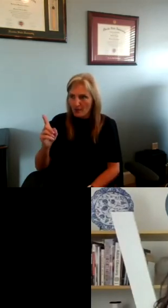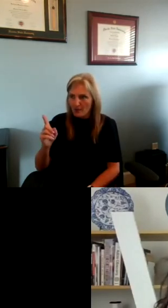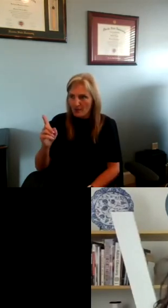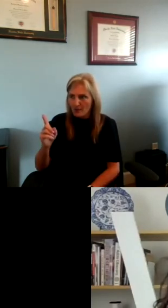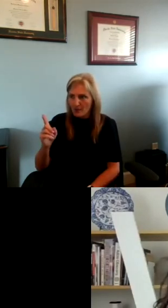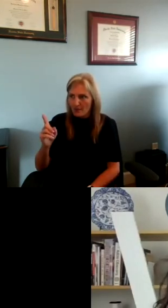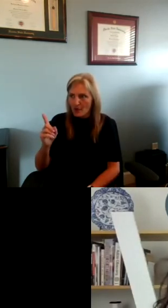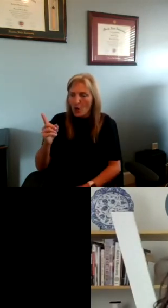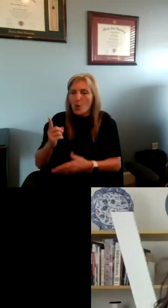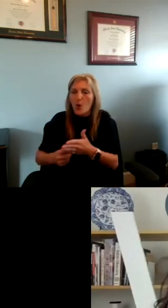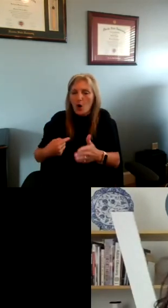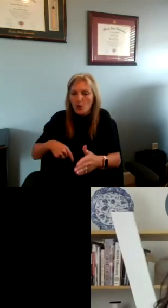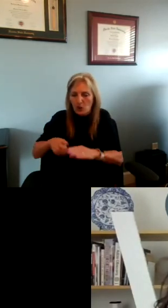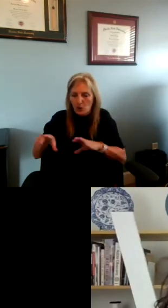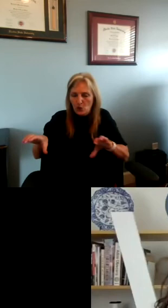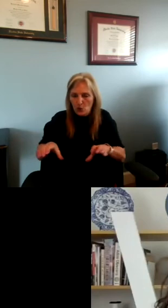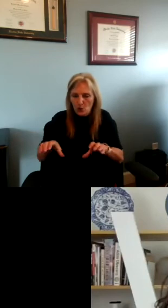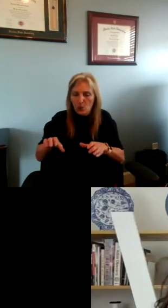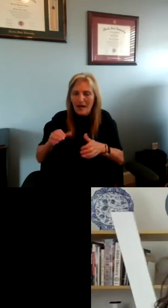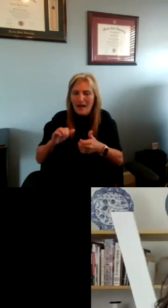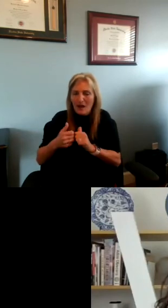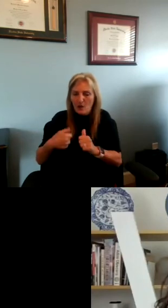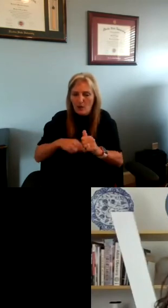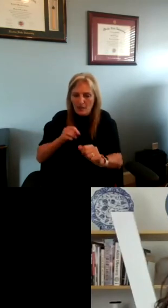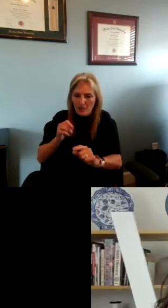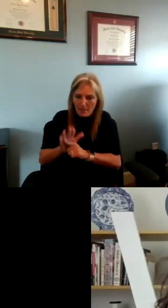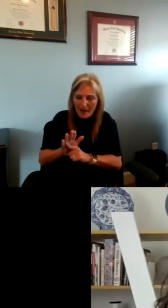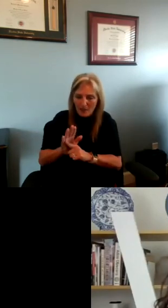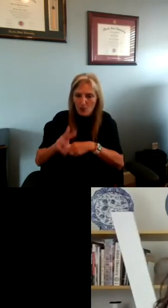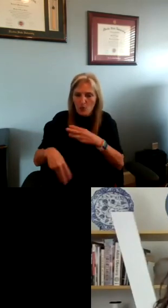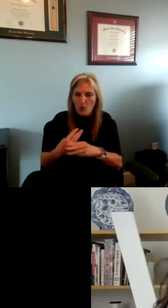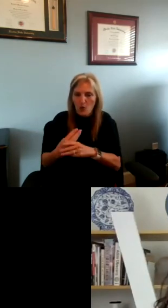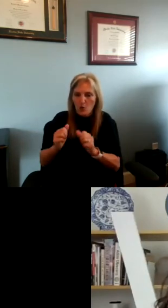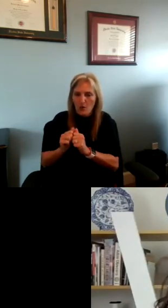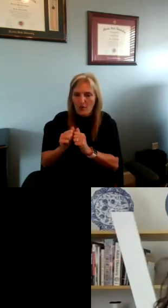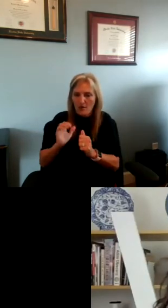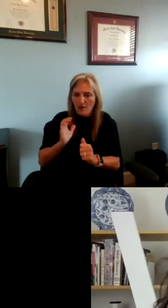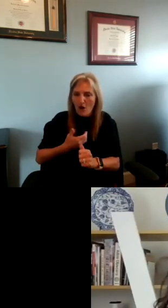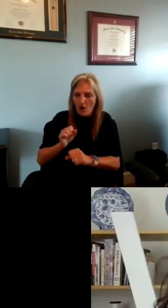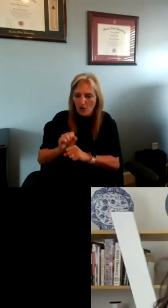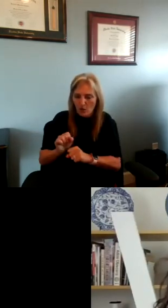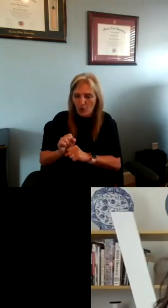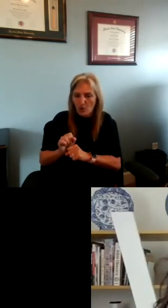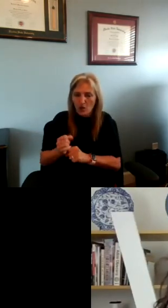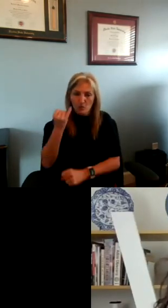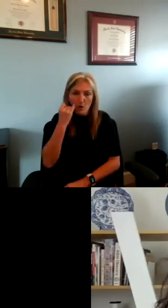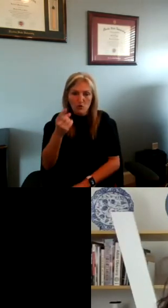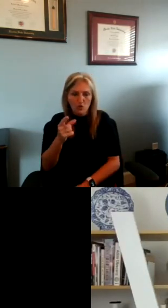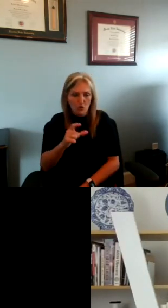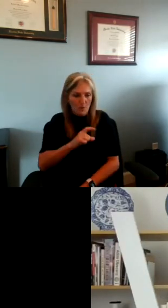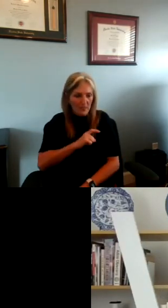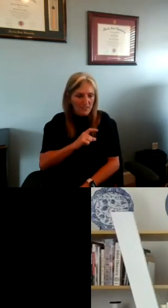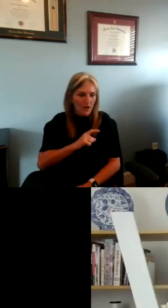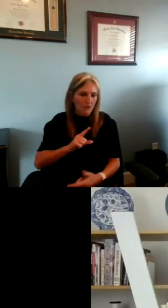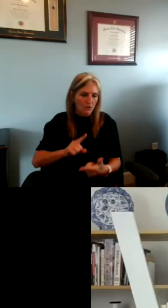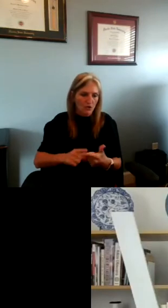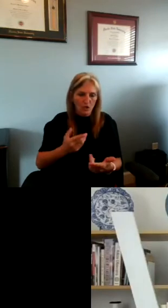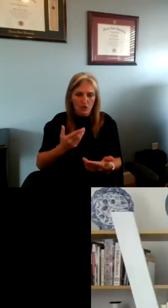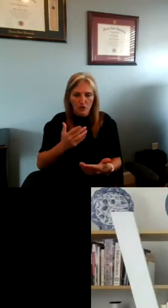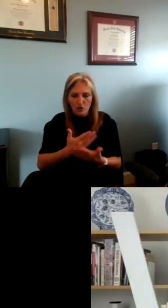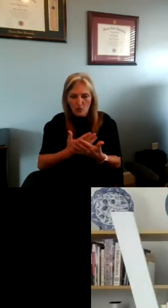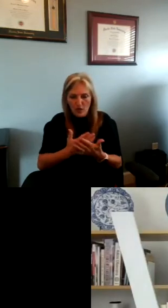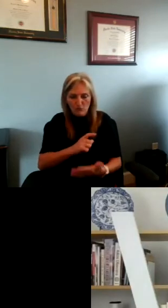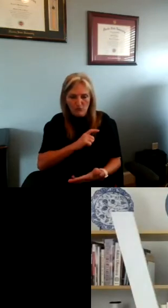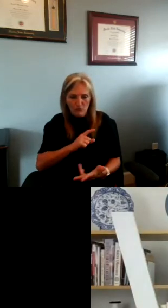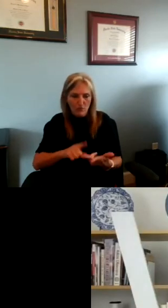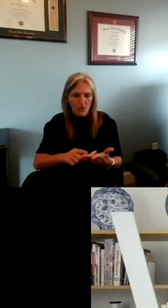do, how we impact the world with our work, with our labor. That if you're a police officer, if you're a corrections person, if you're a social worker,